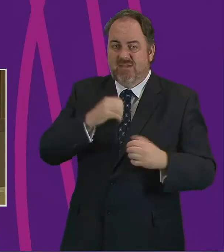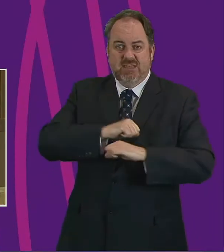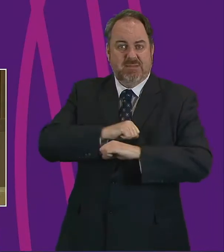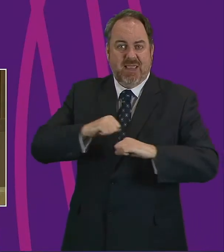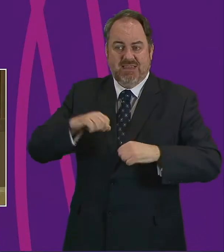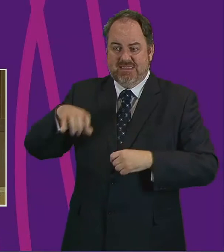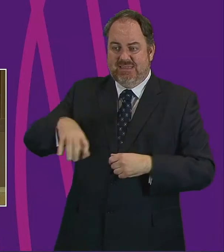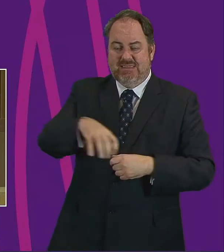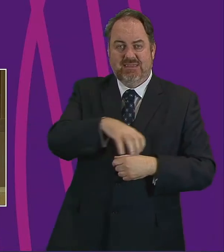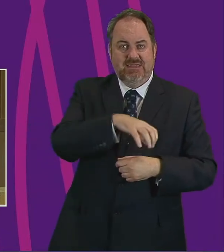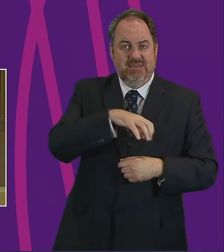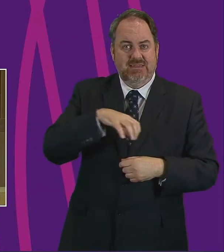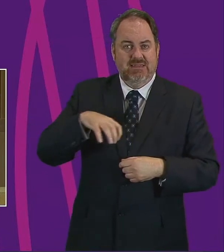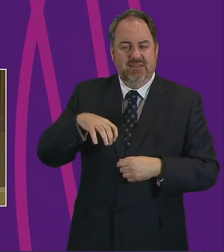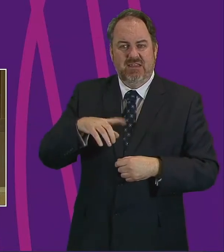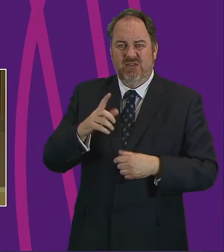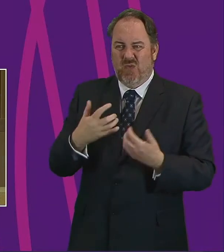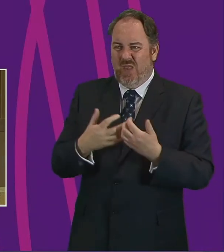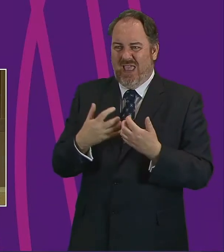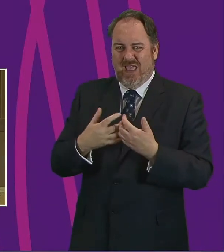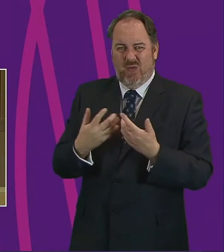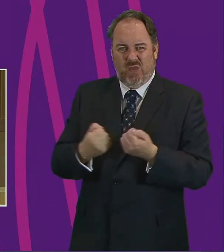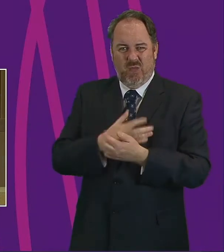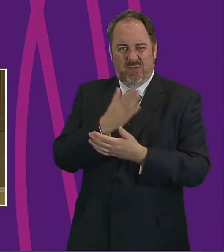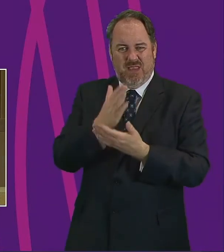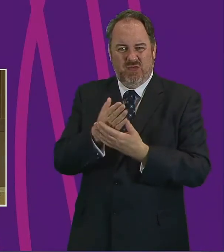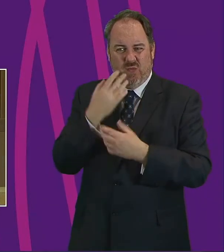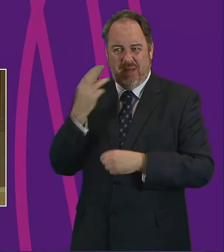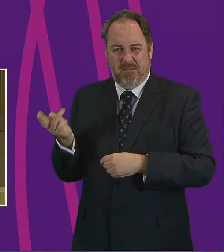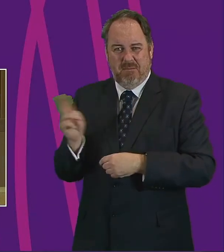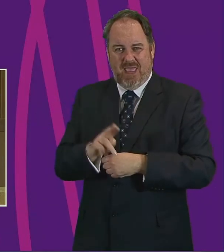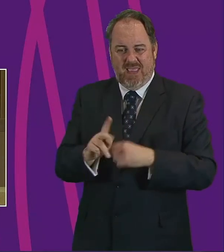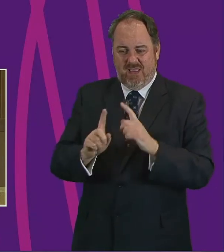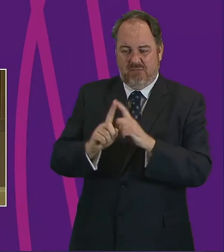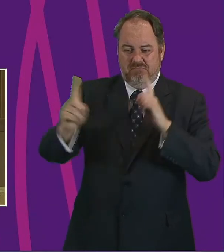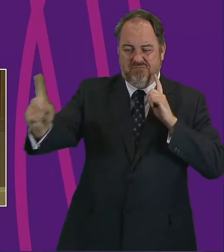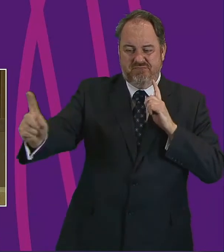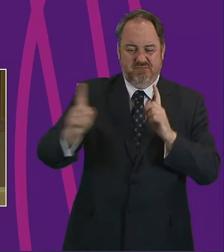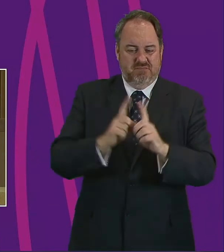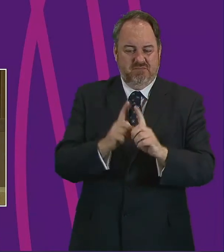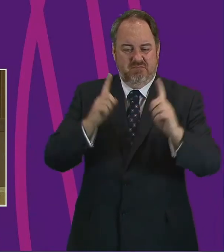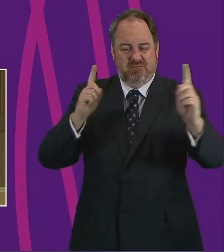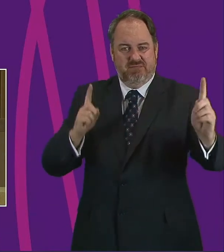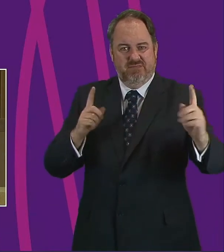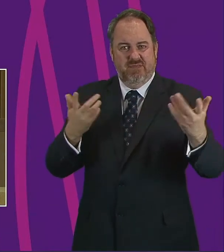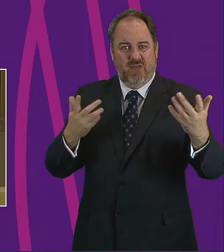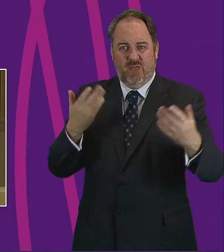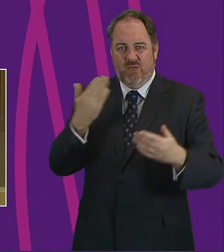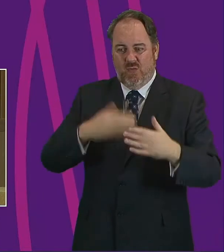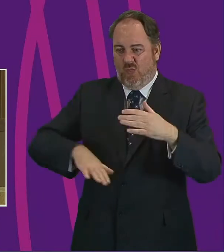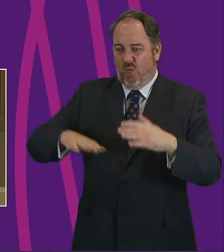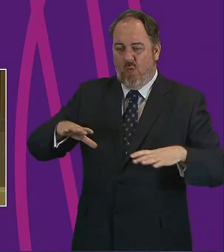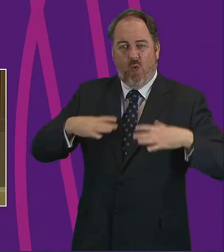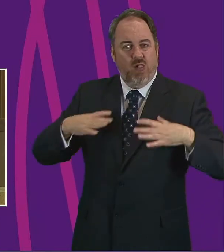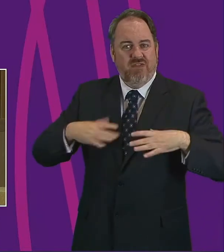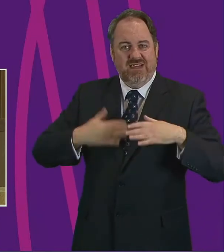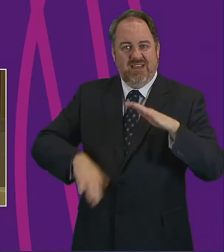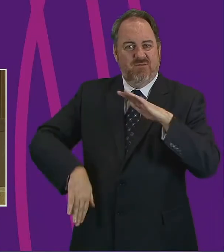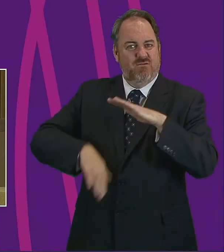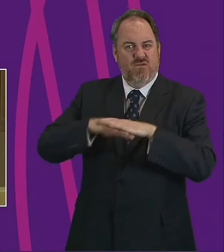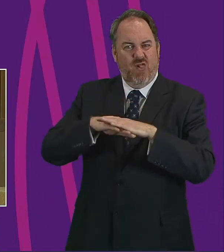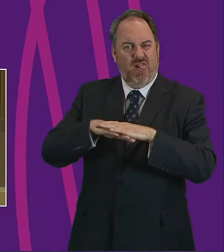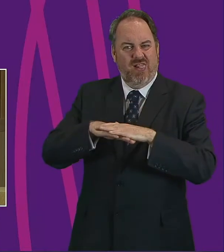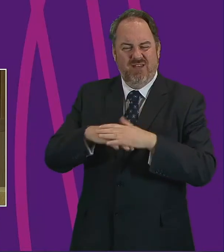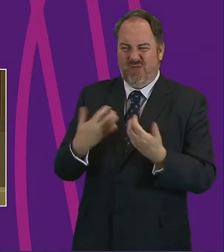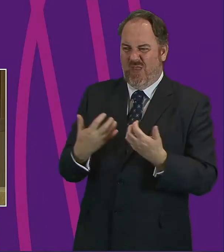going to be extremely difficult to implement social distancing without the use of additional space, which will obviously incur costs. So can I ask